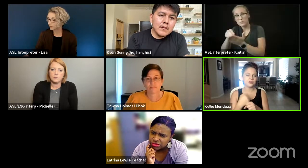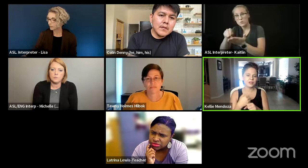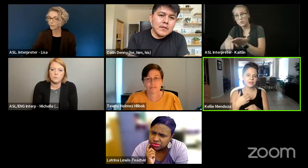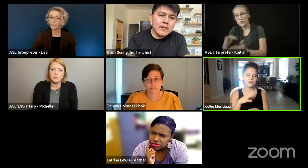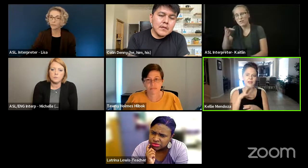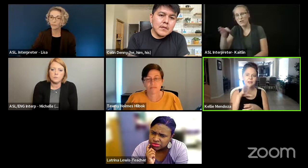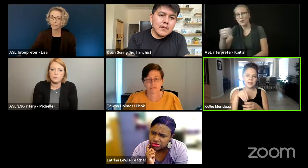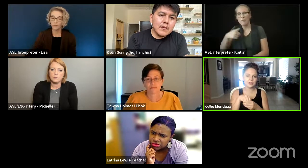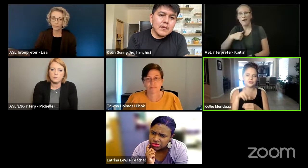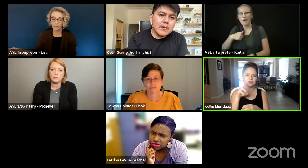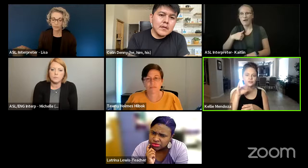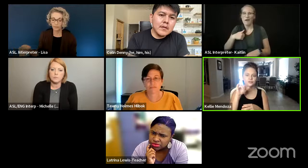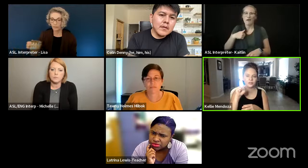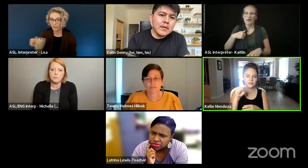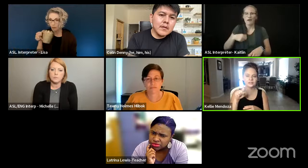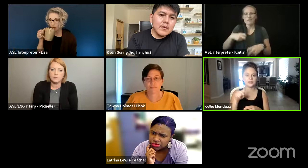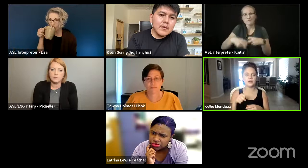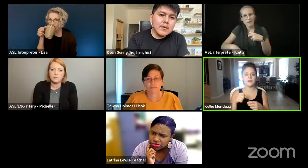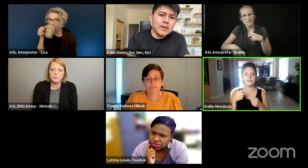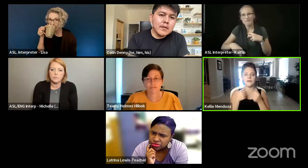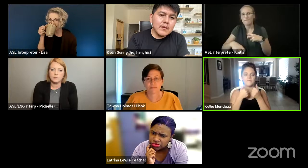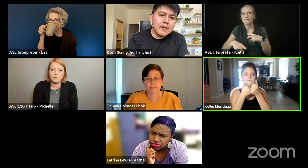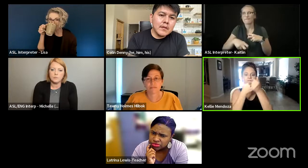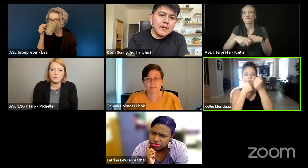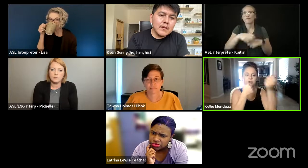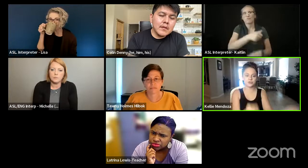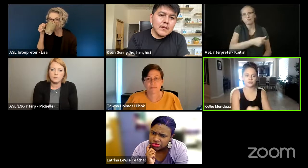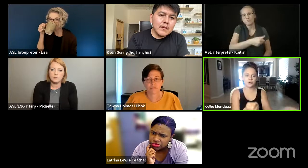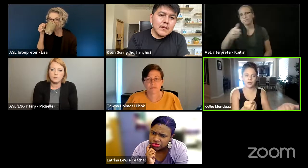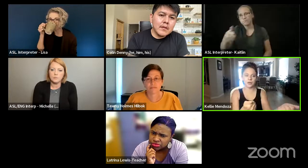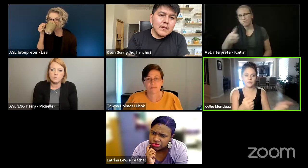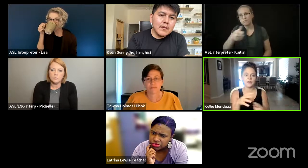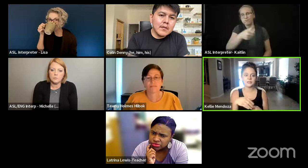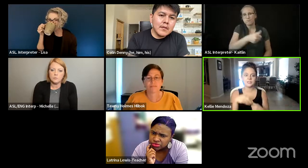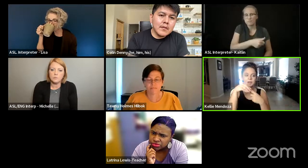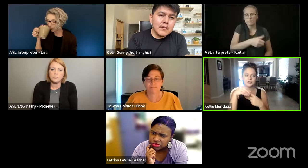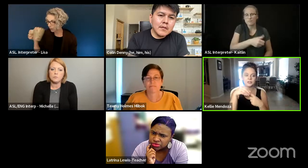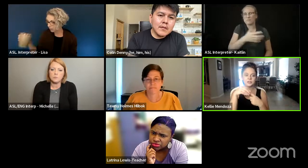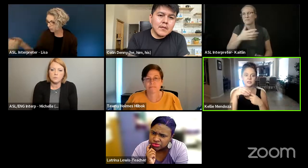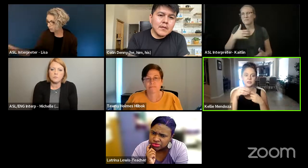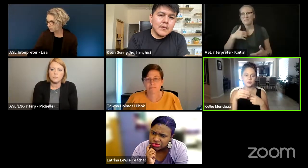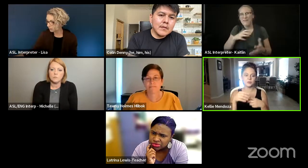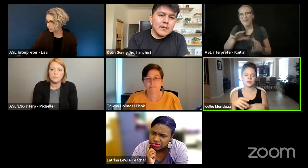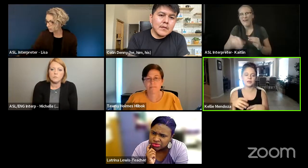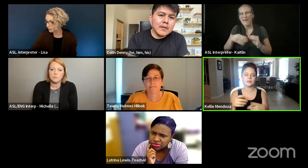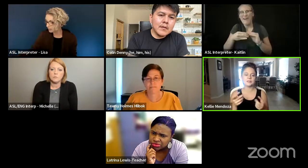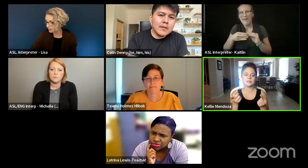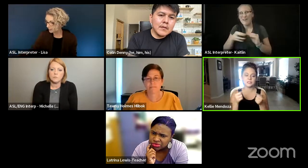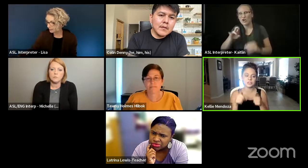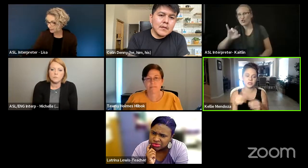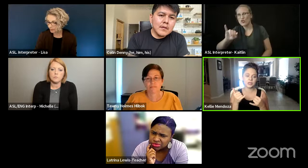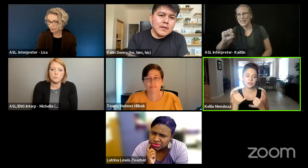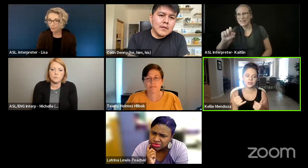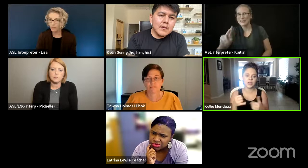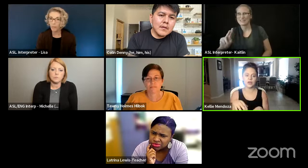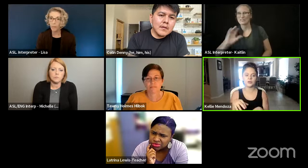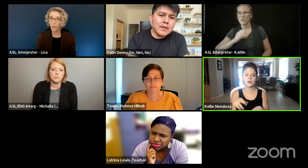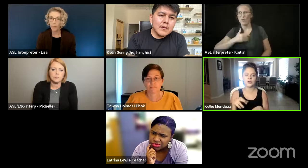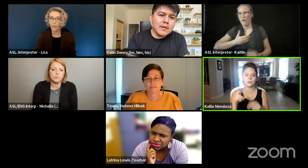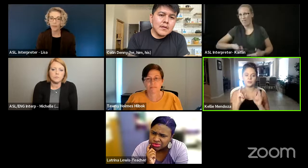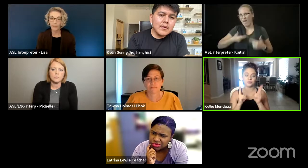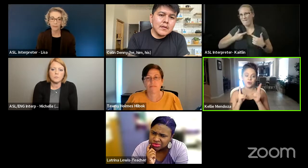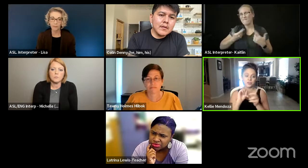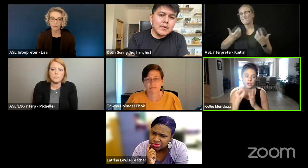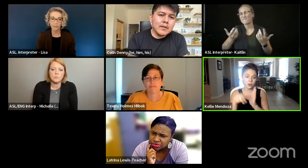just creating that extra risk of that far drive, especially when it's during